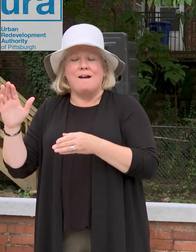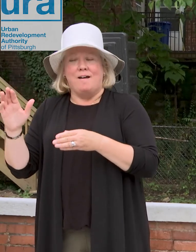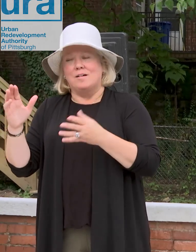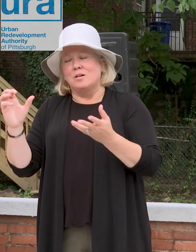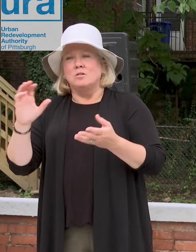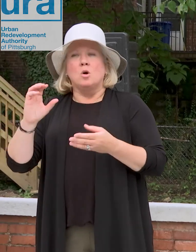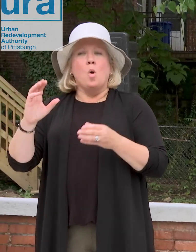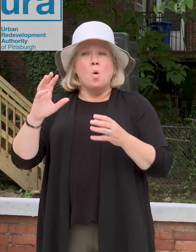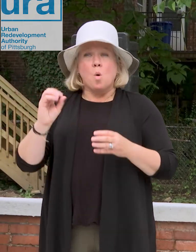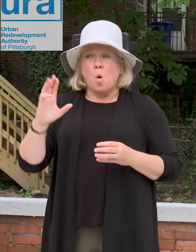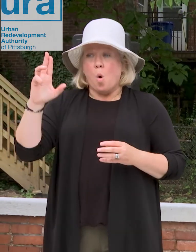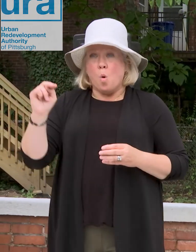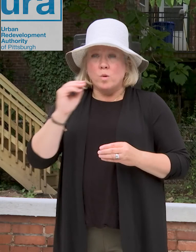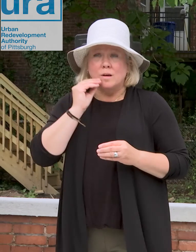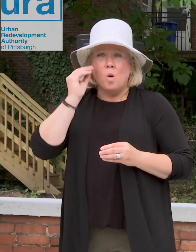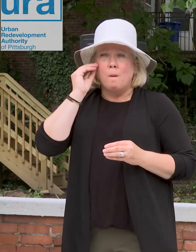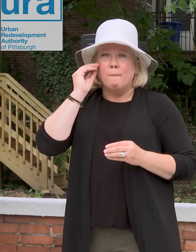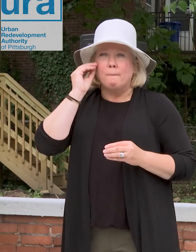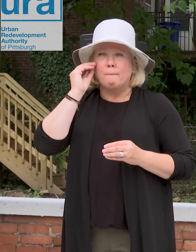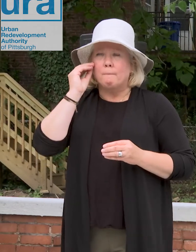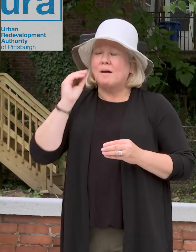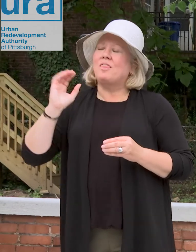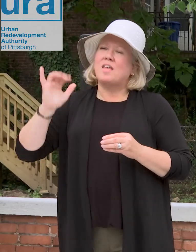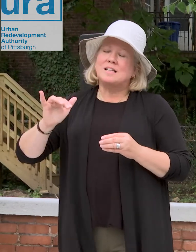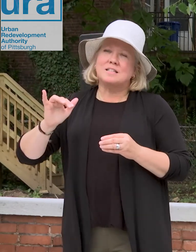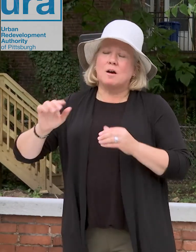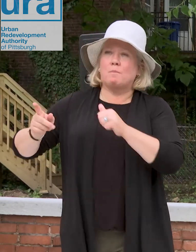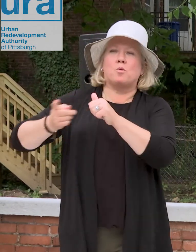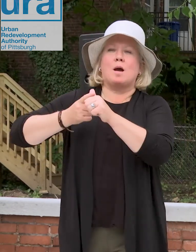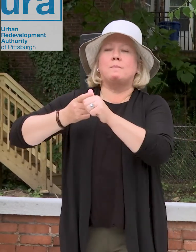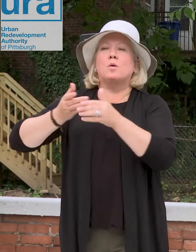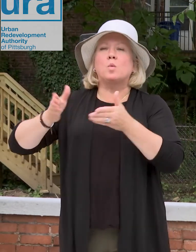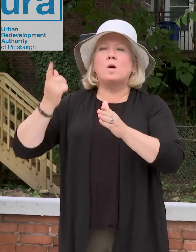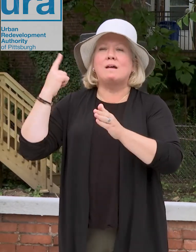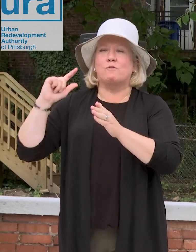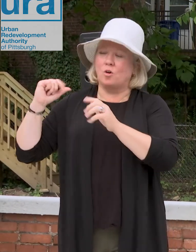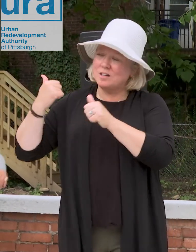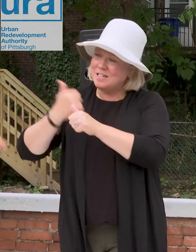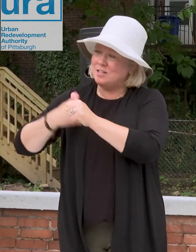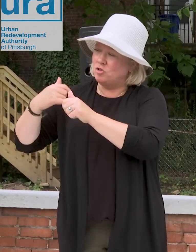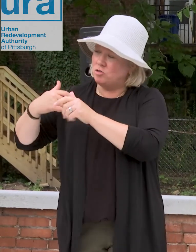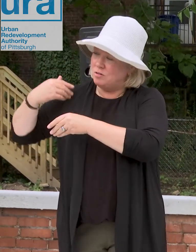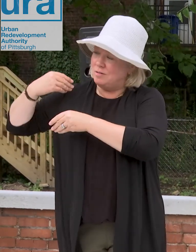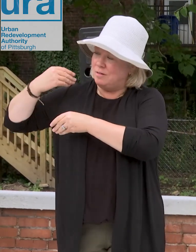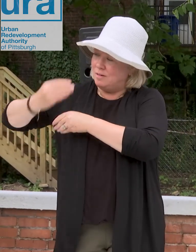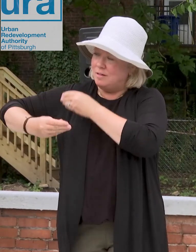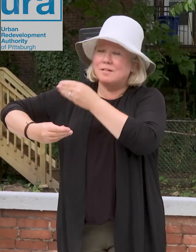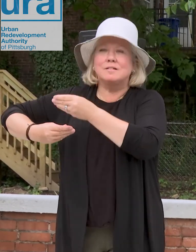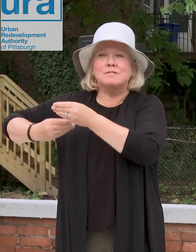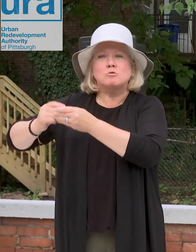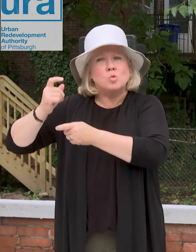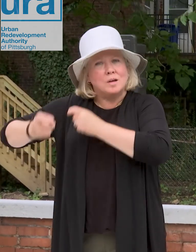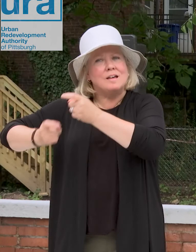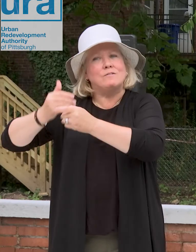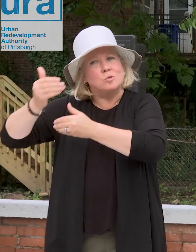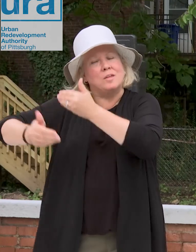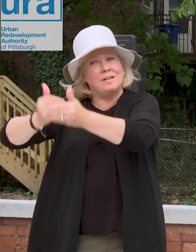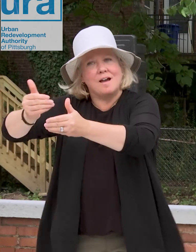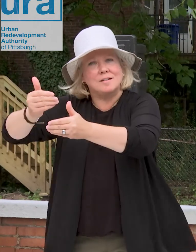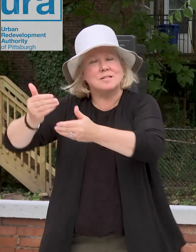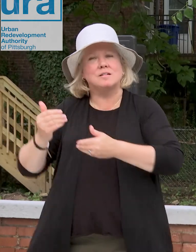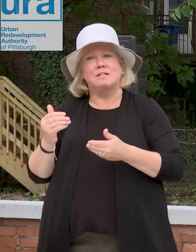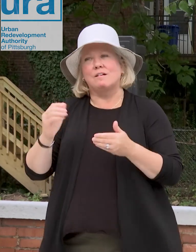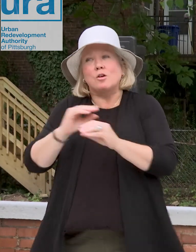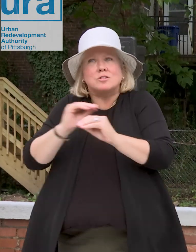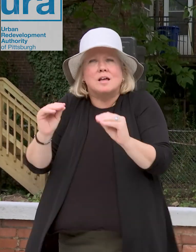primary way to be able to pass wealth on for generations. It's important to us to be able to do that. There's nothing more satisfying than seeing the